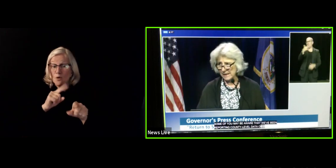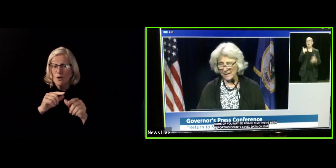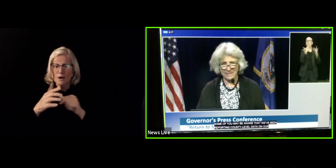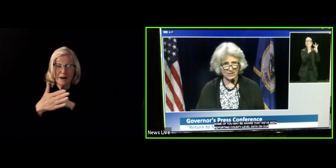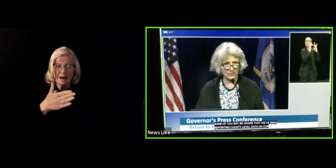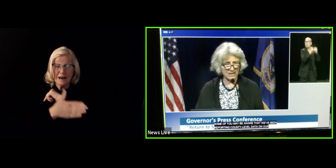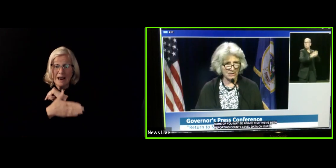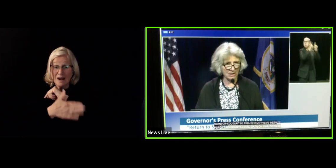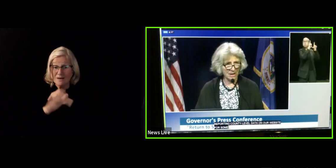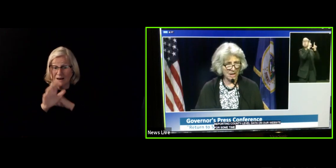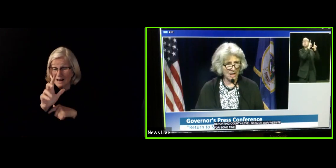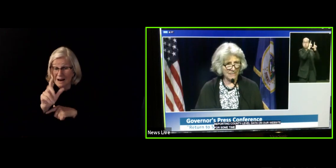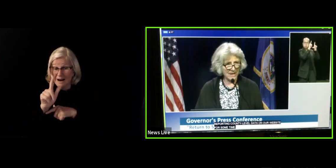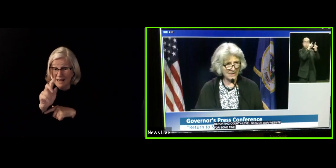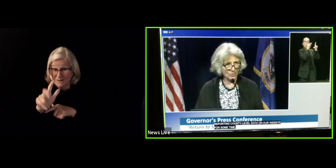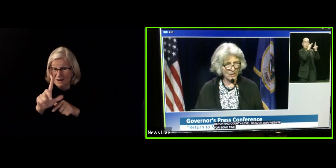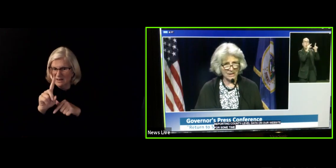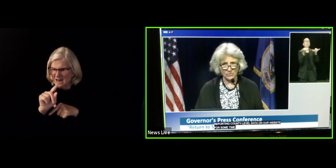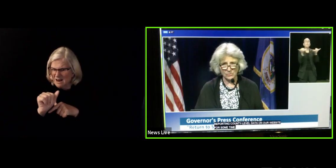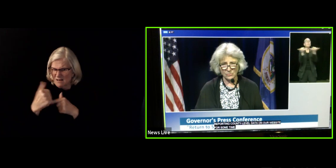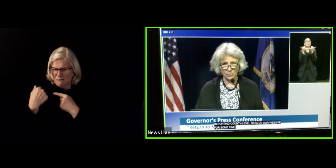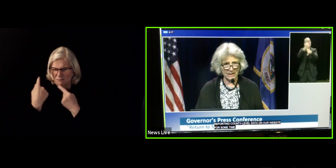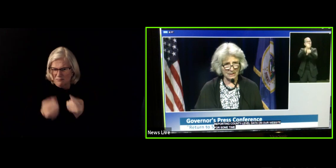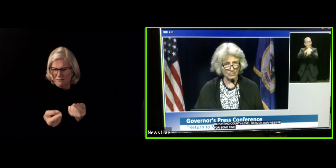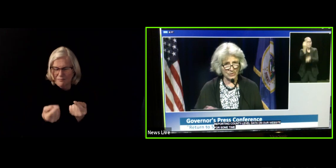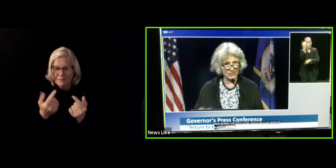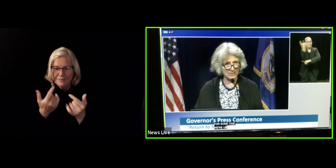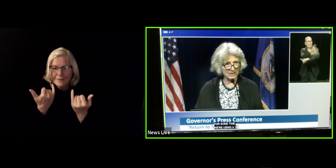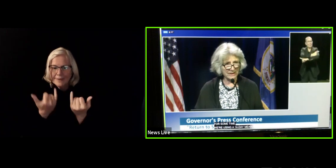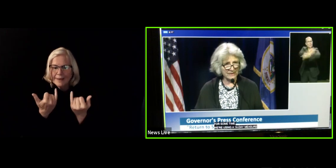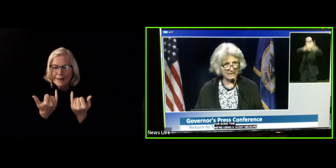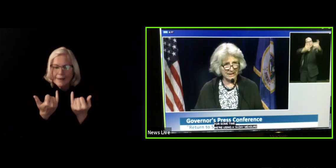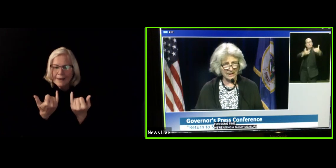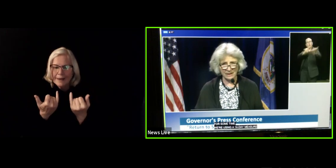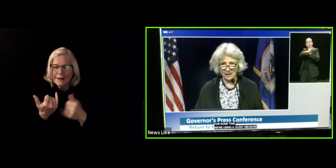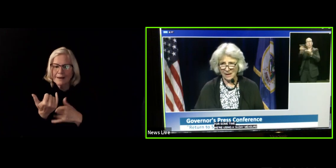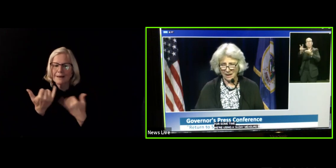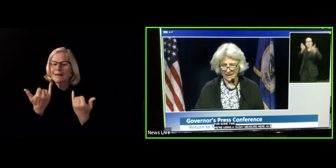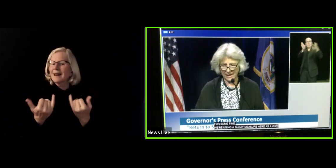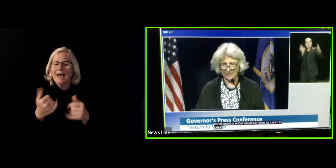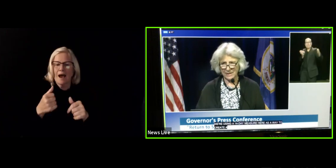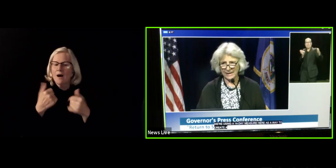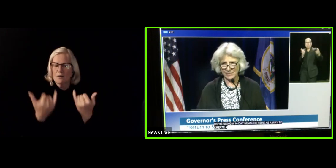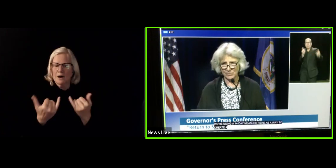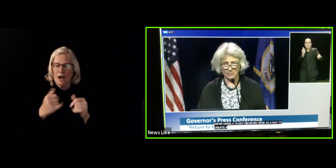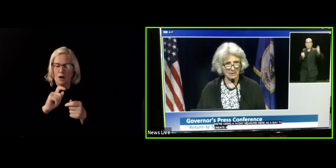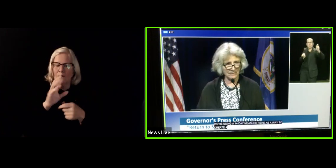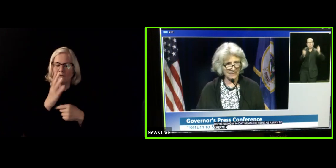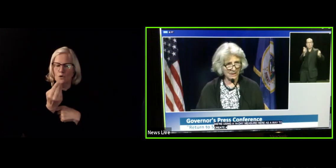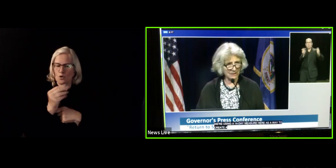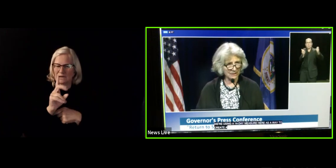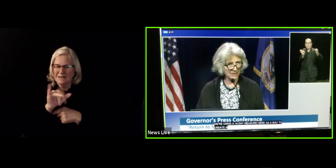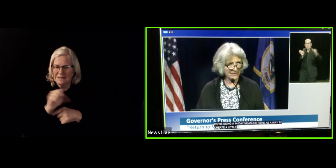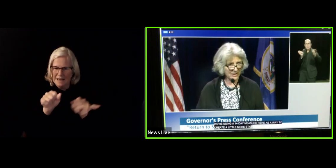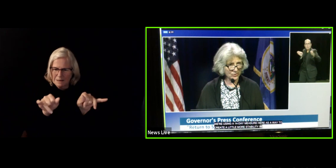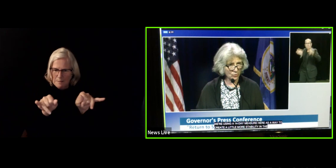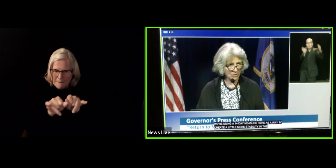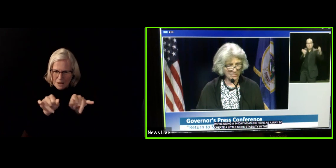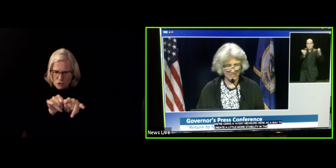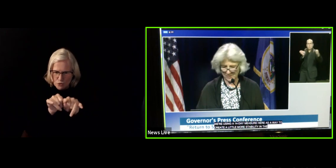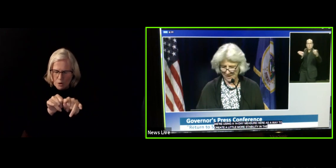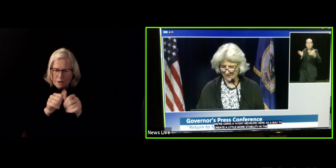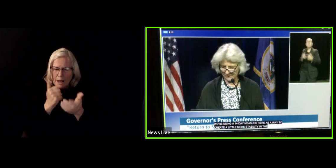14-day measure here as a way to create a little more stability in the data and enable a little bit of a